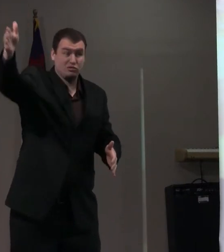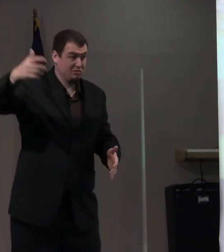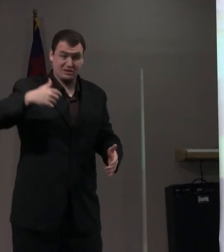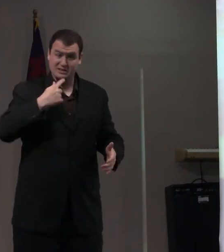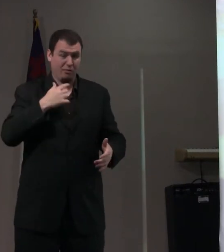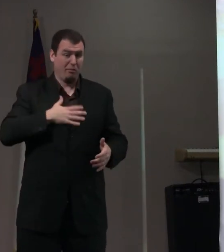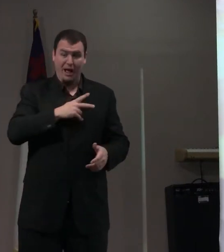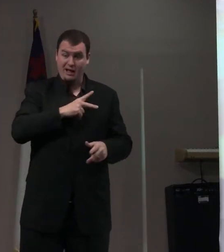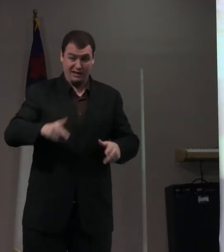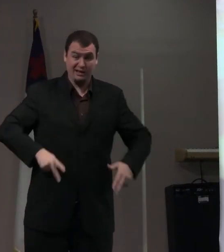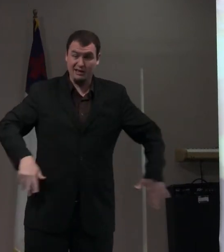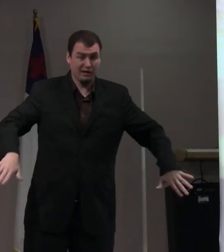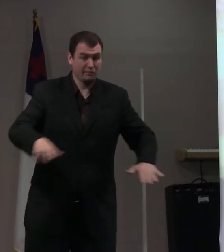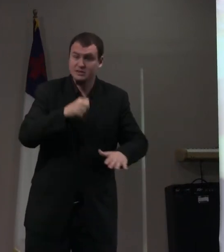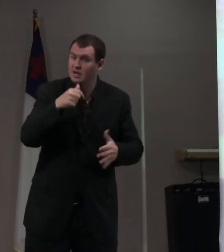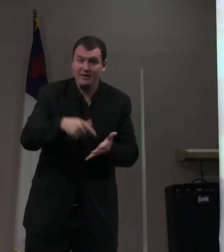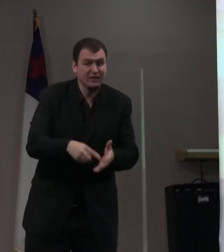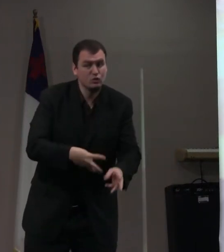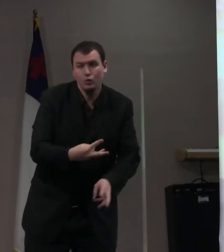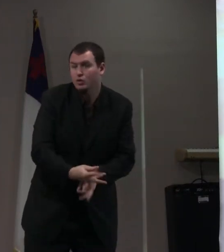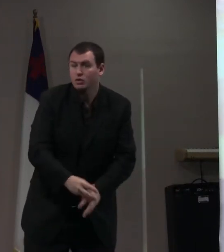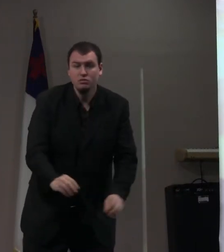Jesus will become the king in the future,